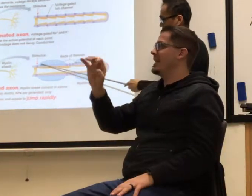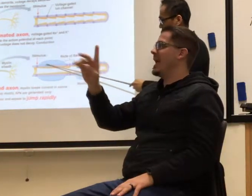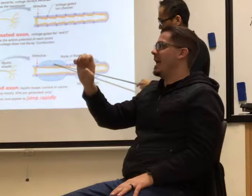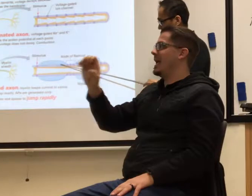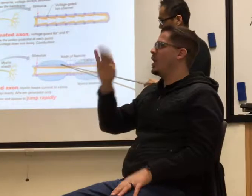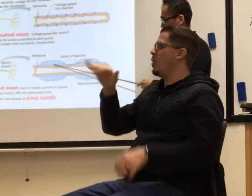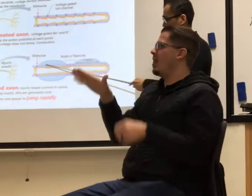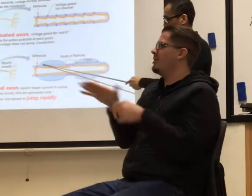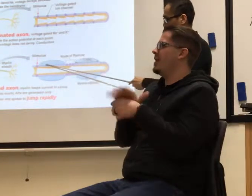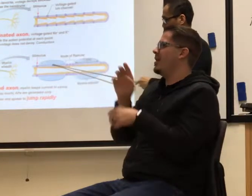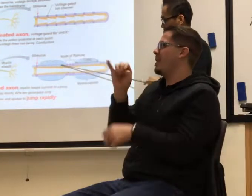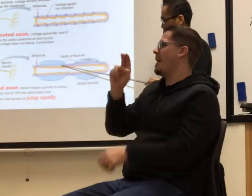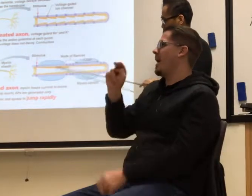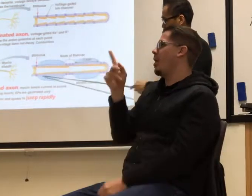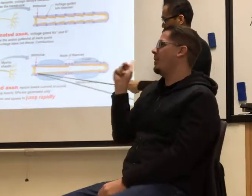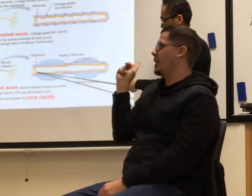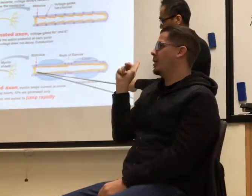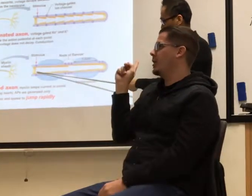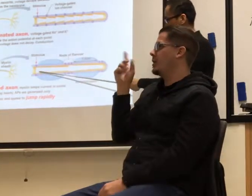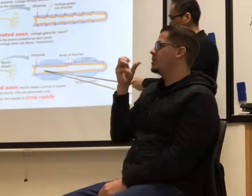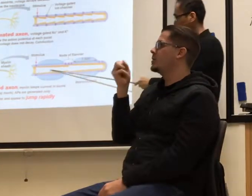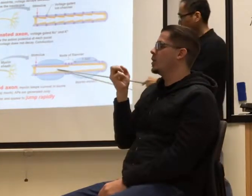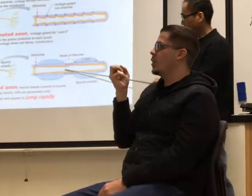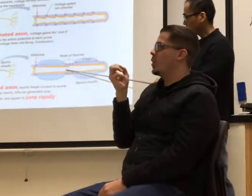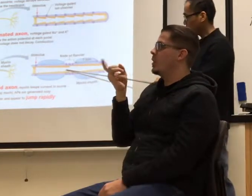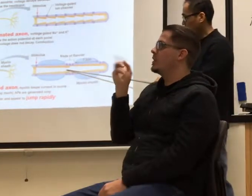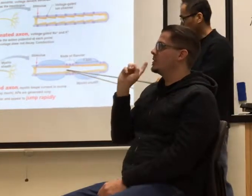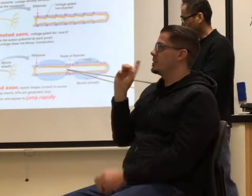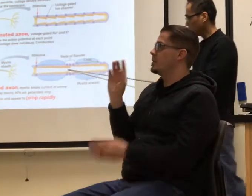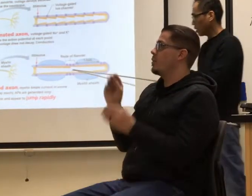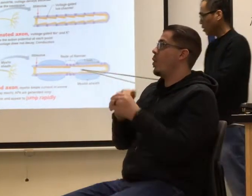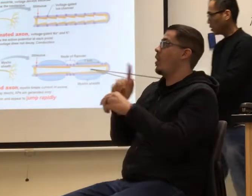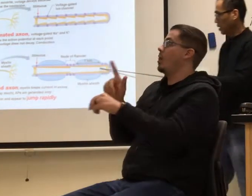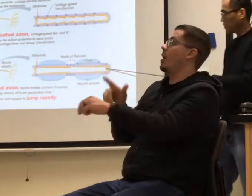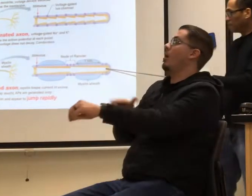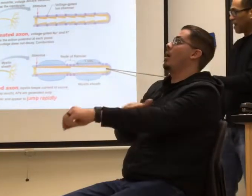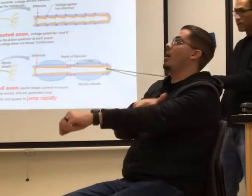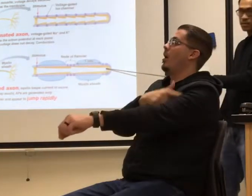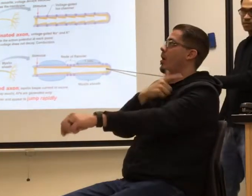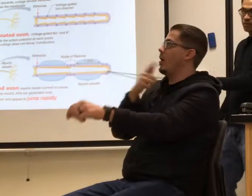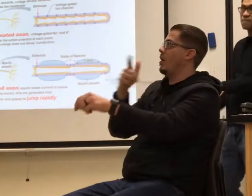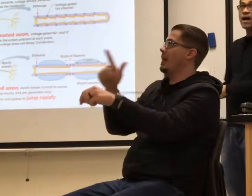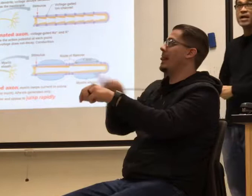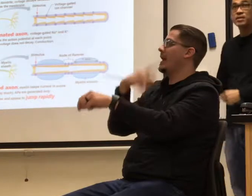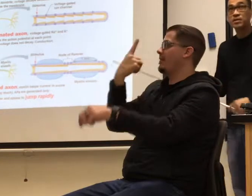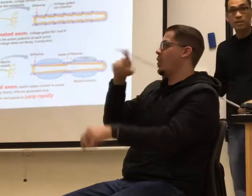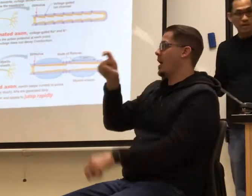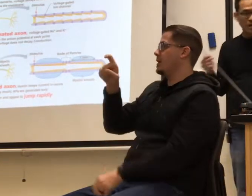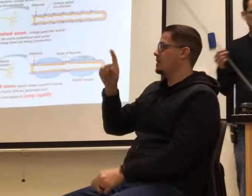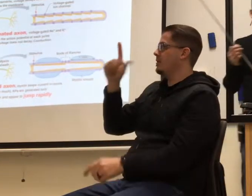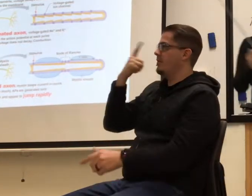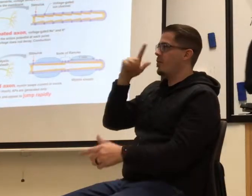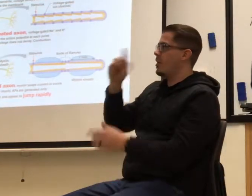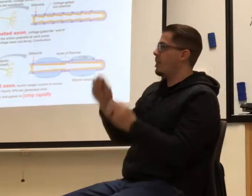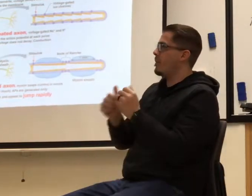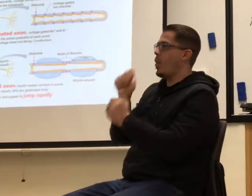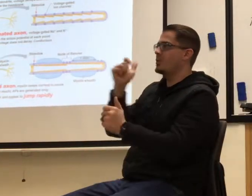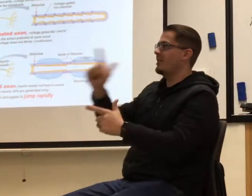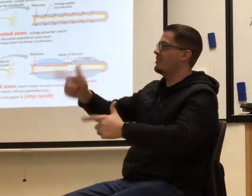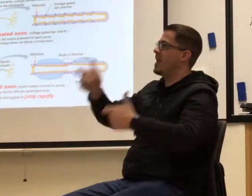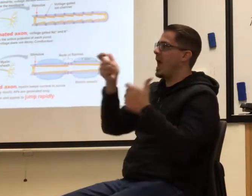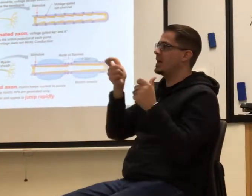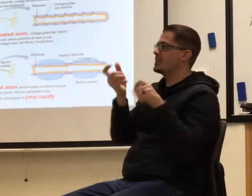basically the myelin there. So this is a much longer length of X for the fastest conduction.